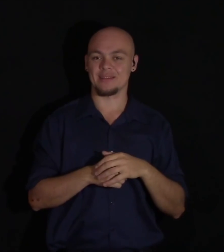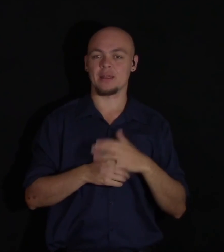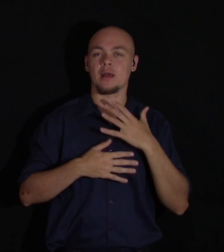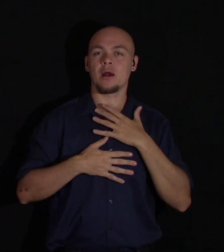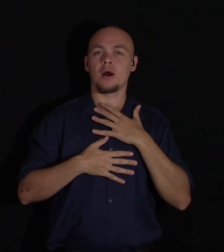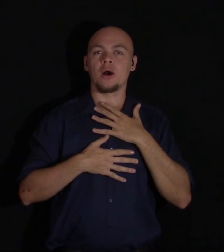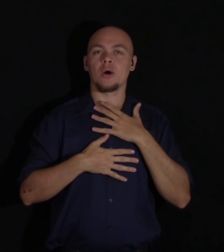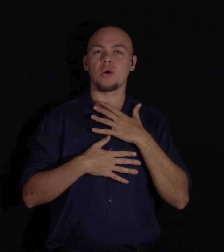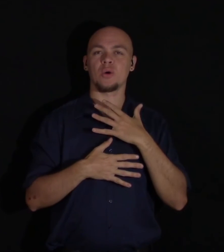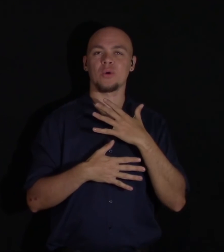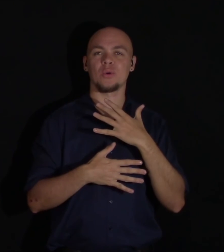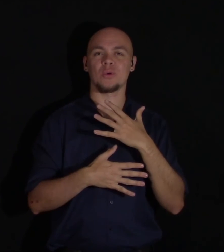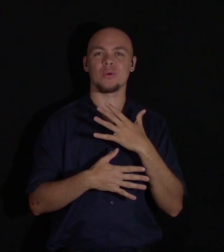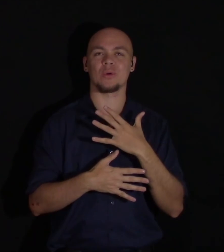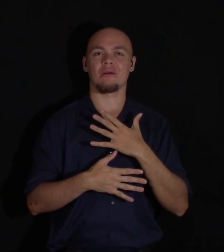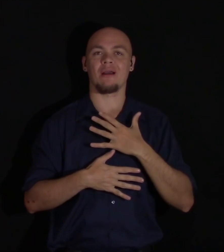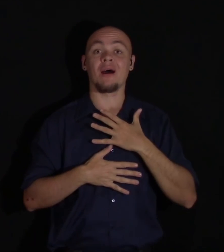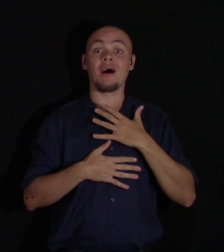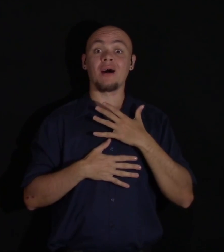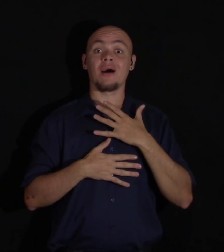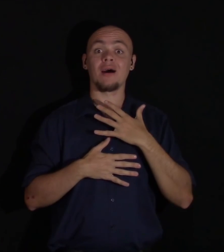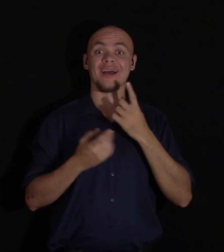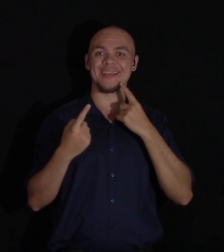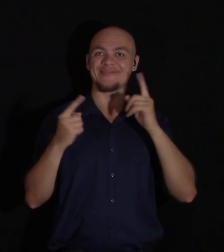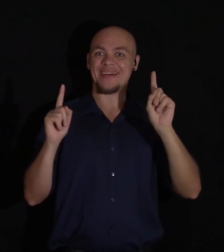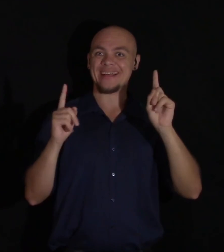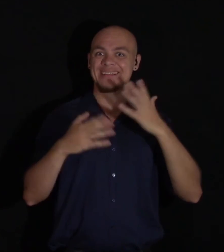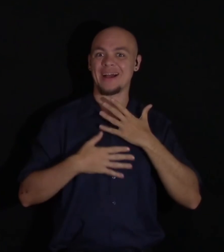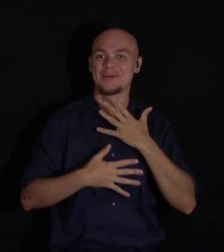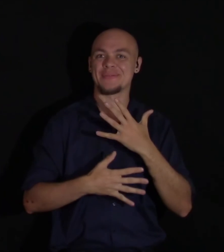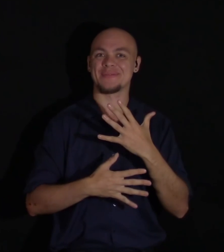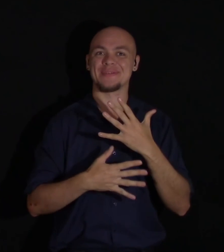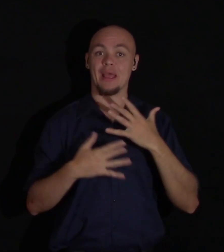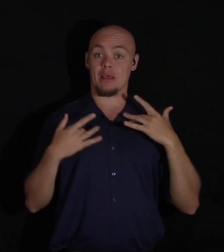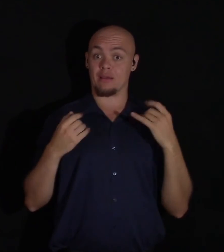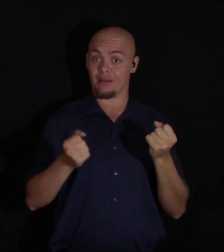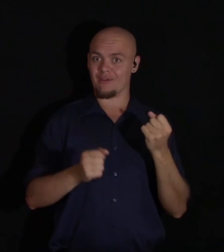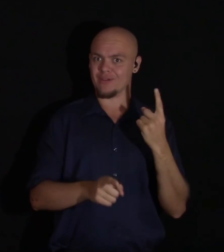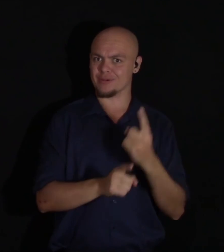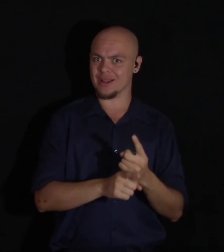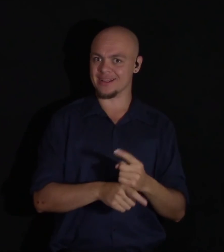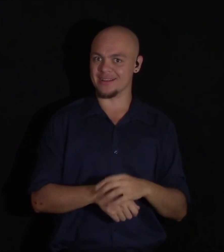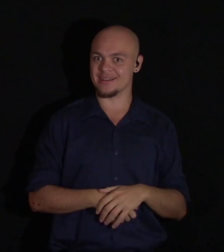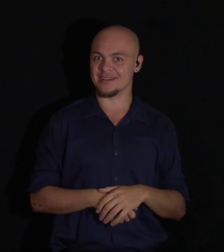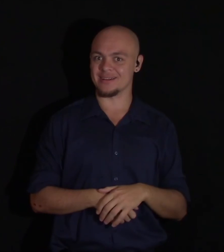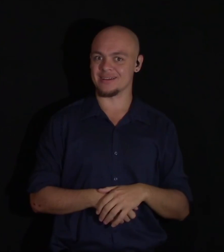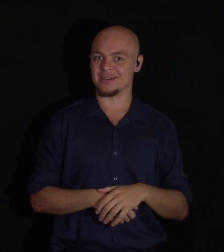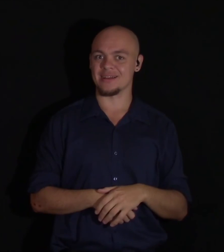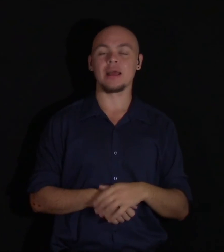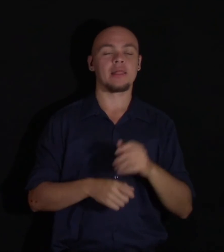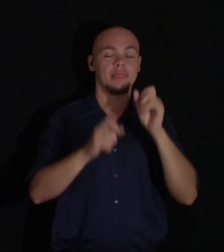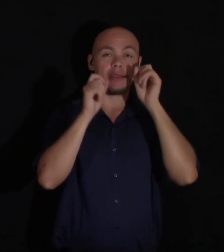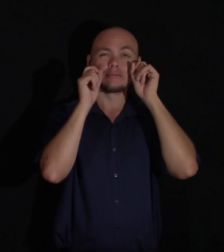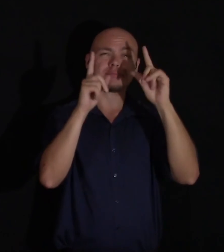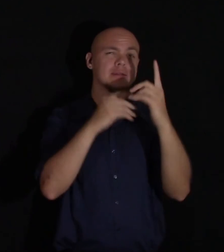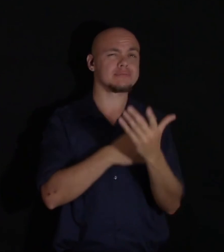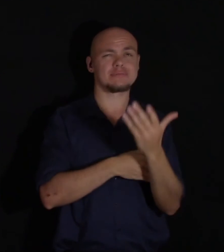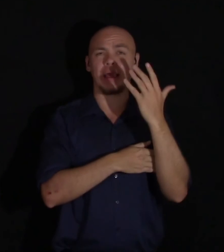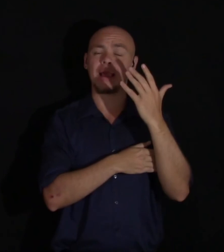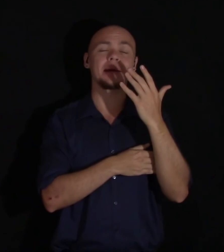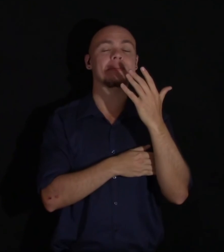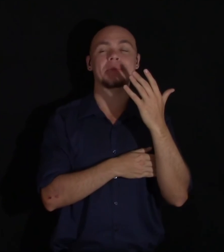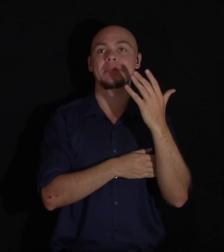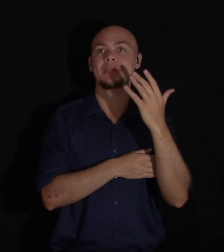breathe. You've done it. Do you feel confident? You got up this morning. You walked out the